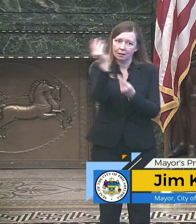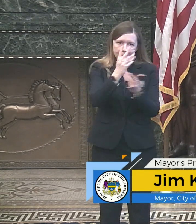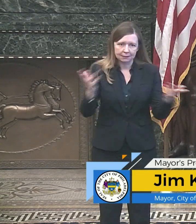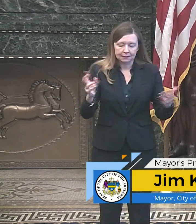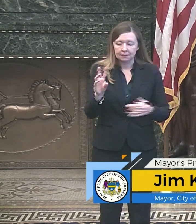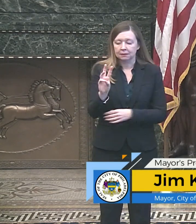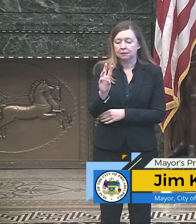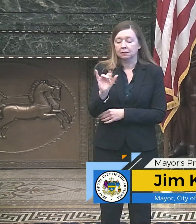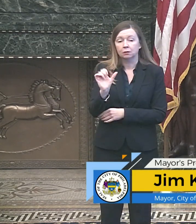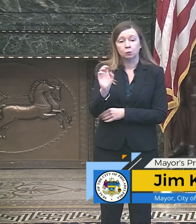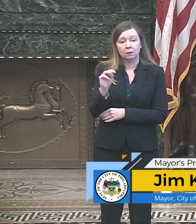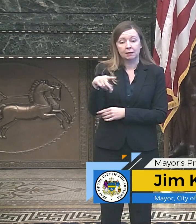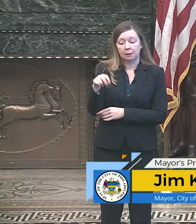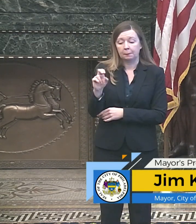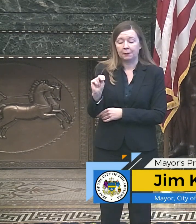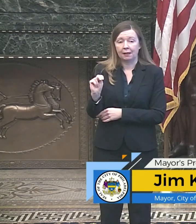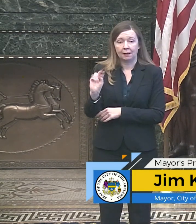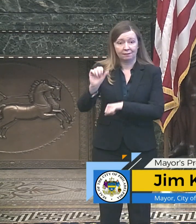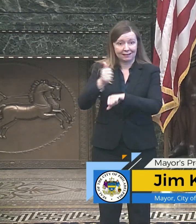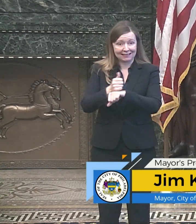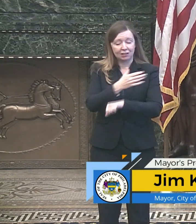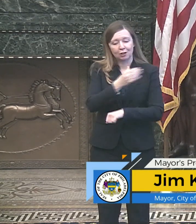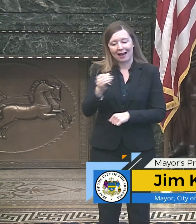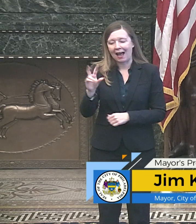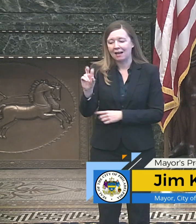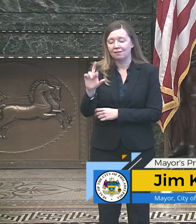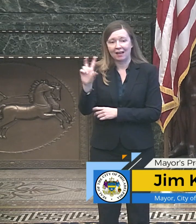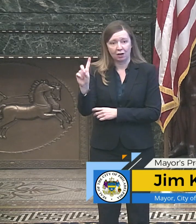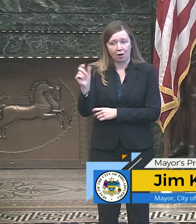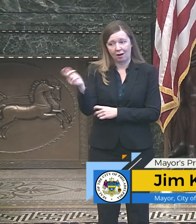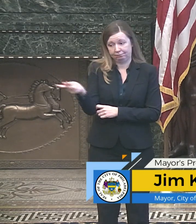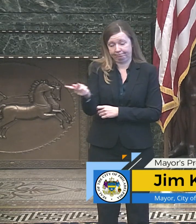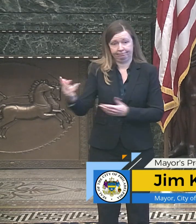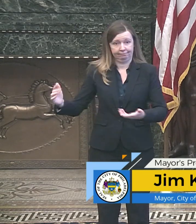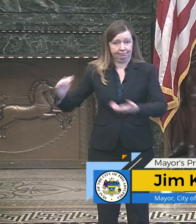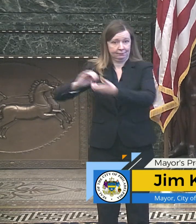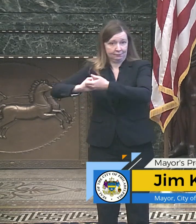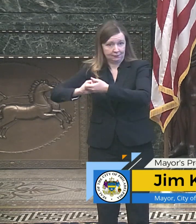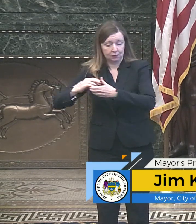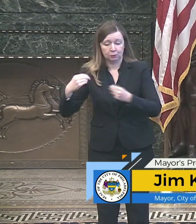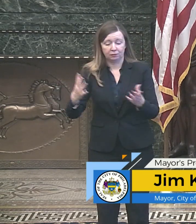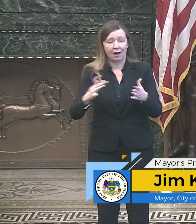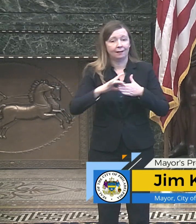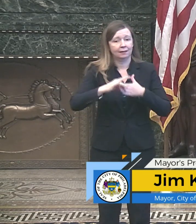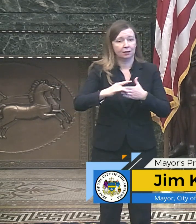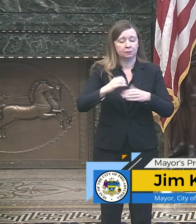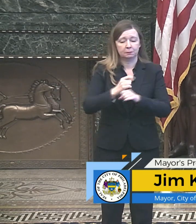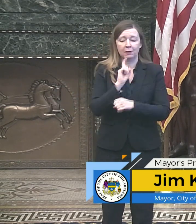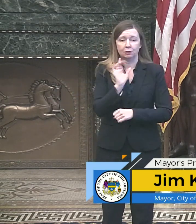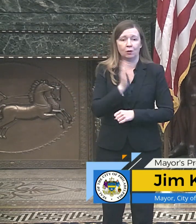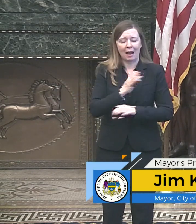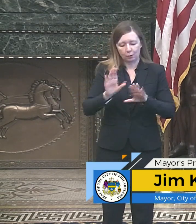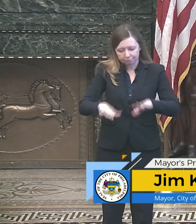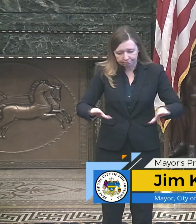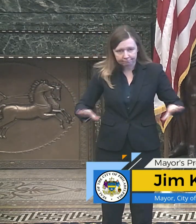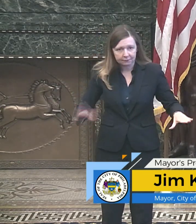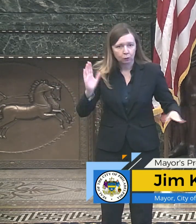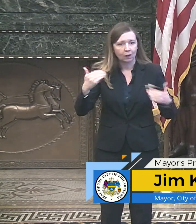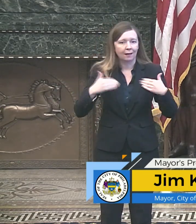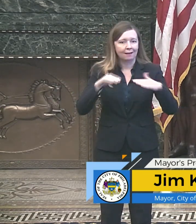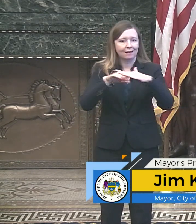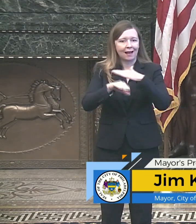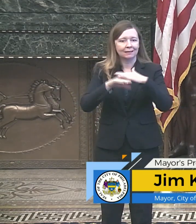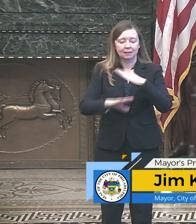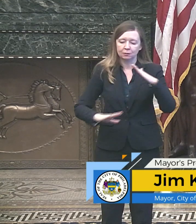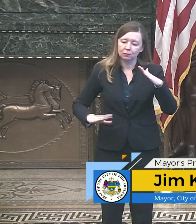William Penn Foundation and Vanguard have partnered to provide support and leadership to ensure that our youngest children will have access